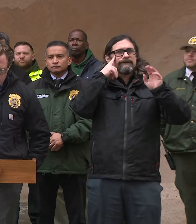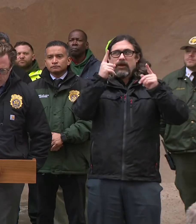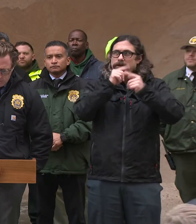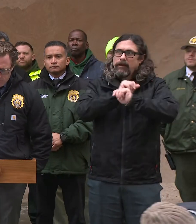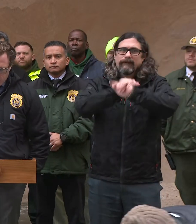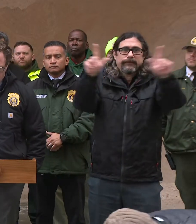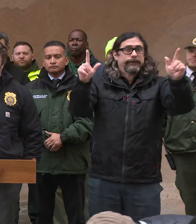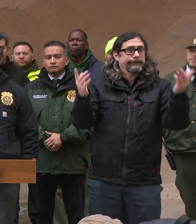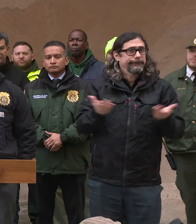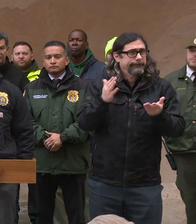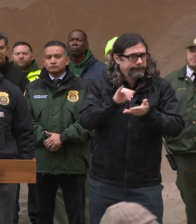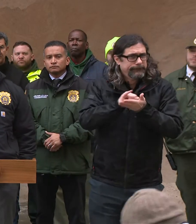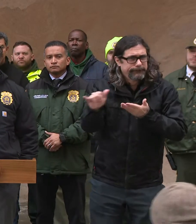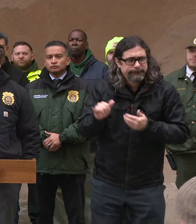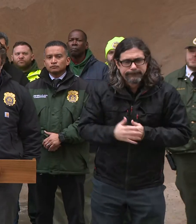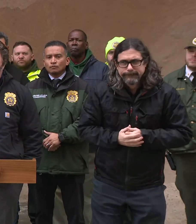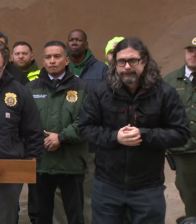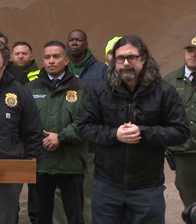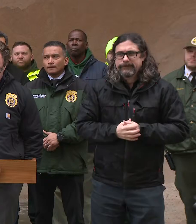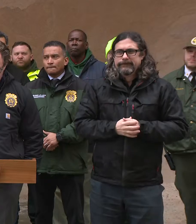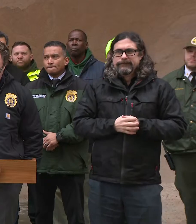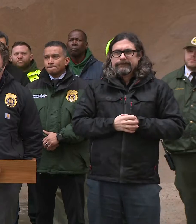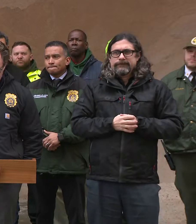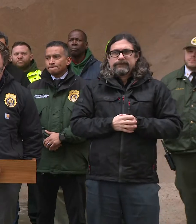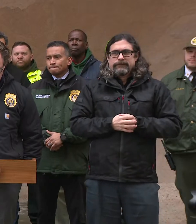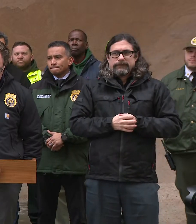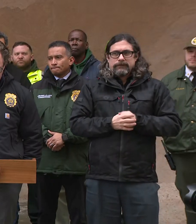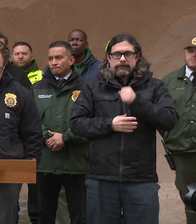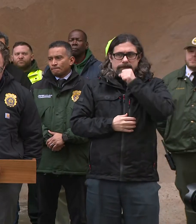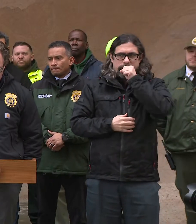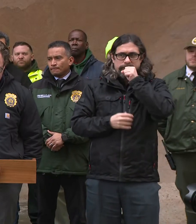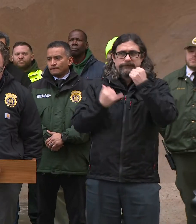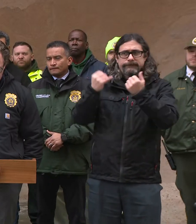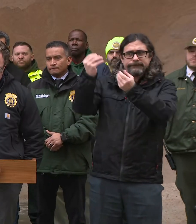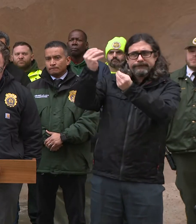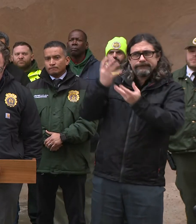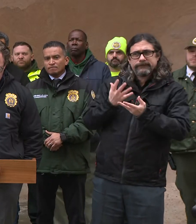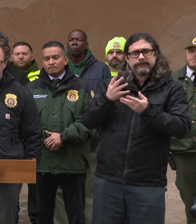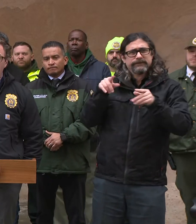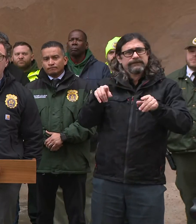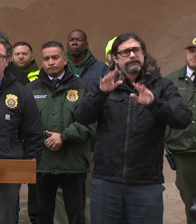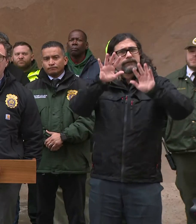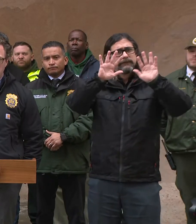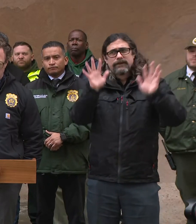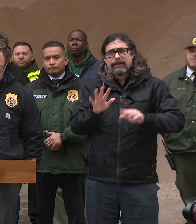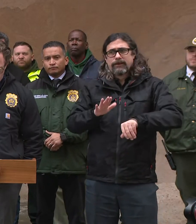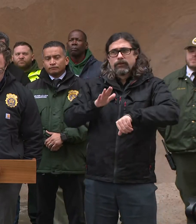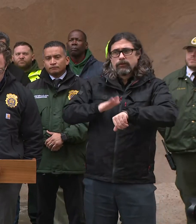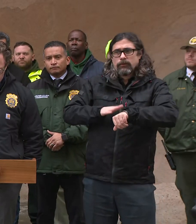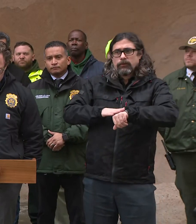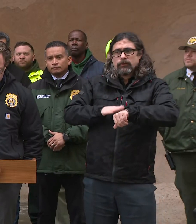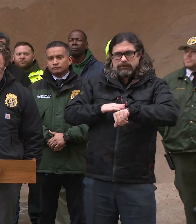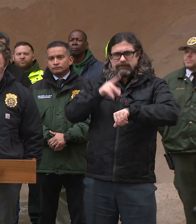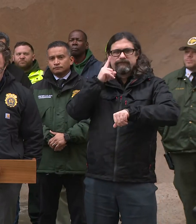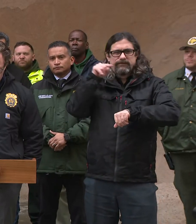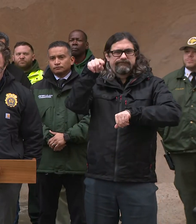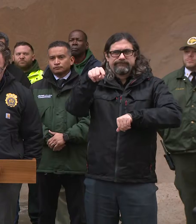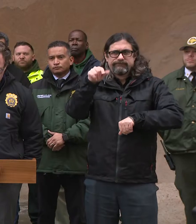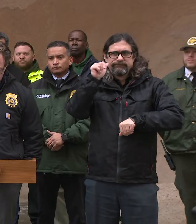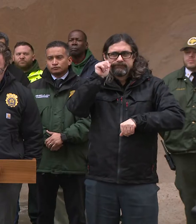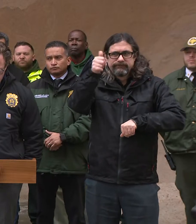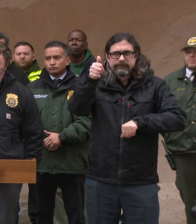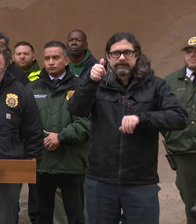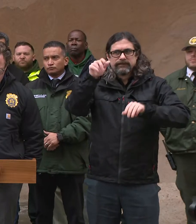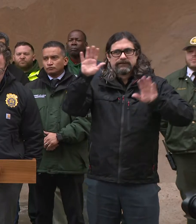NYSEM's winter weather alert has been issued for Sunday, January 19th through Monday, January 20th. As